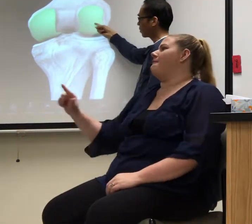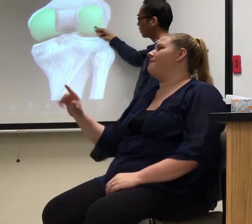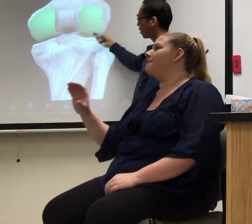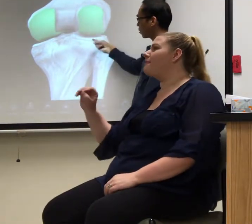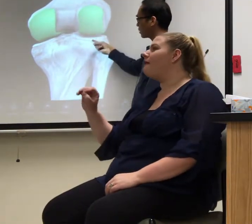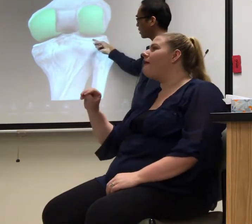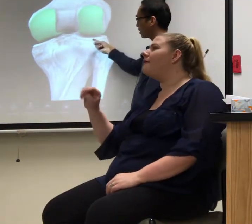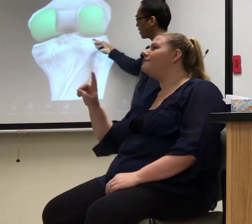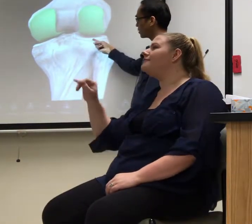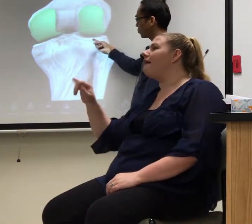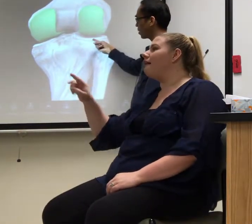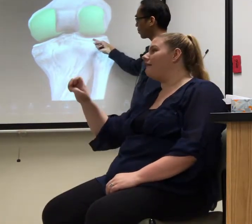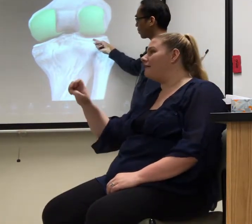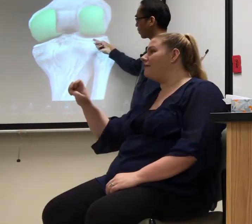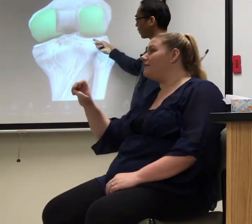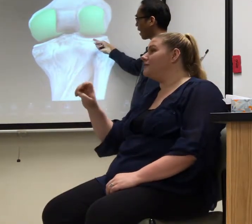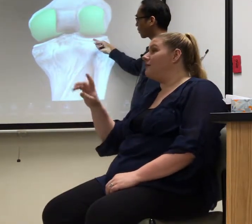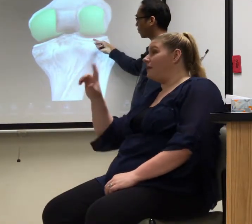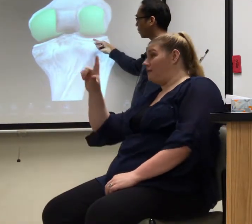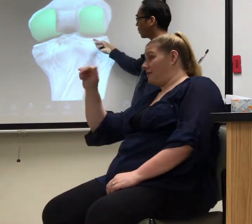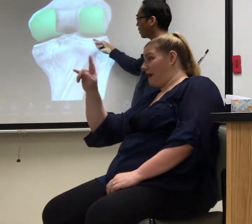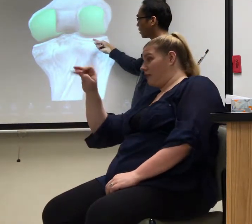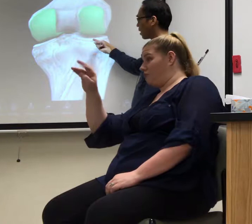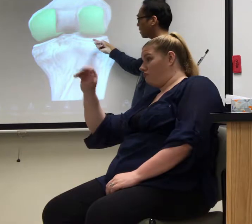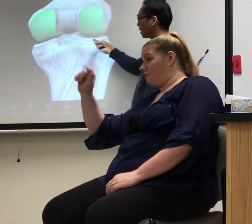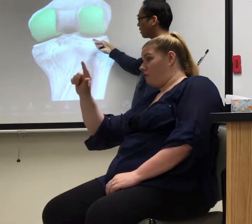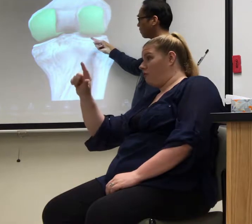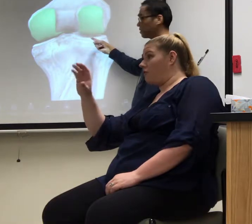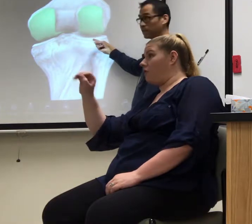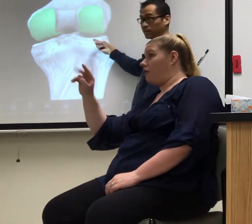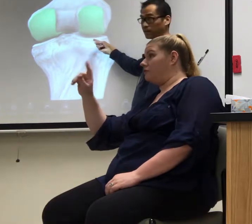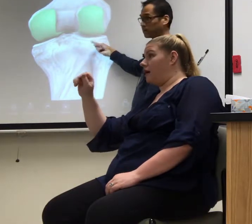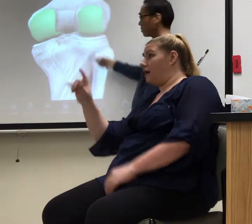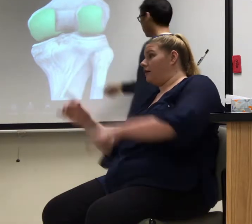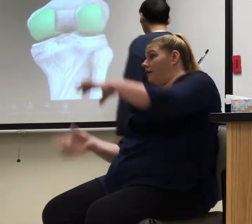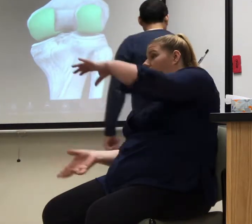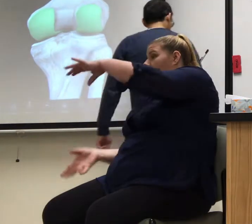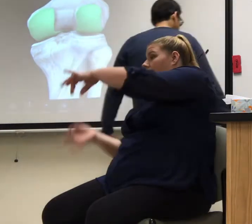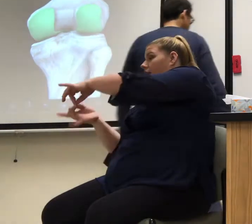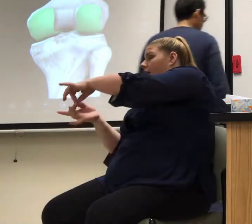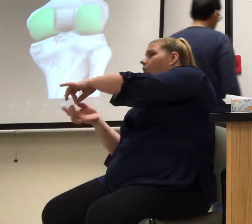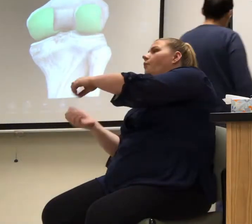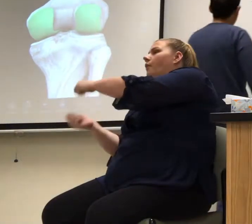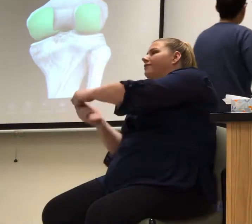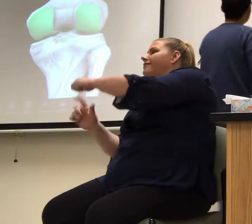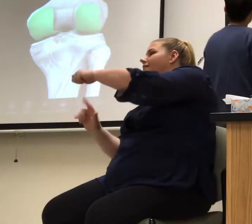femur articulates with the lateral condyle of the tibia.